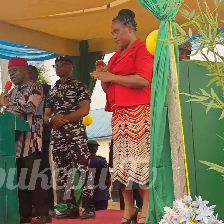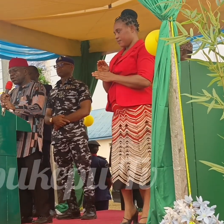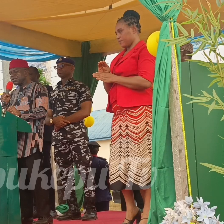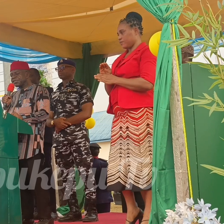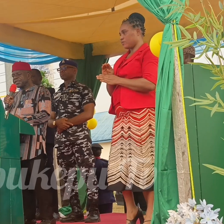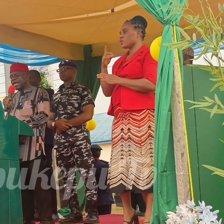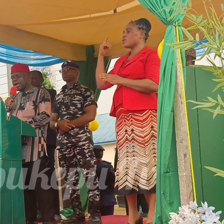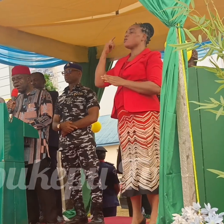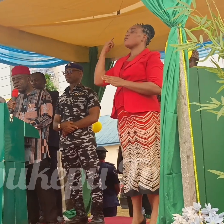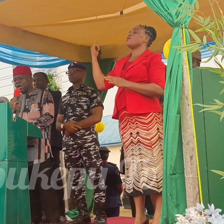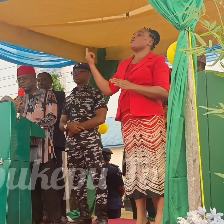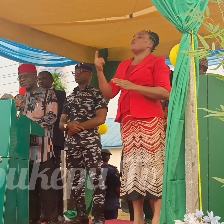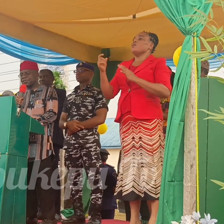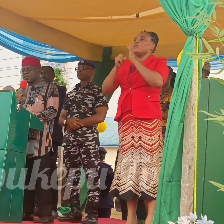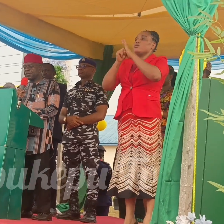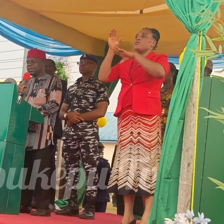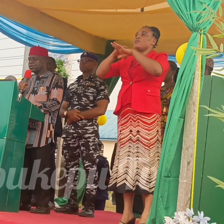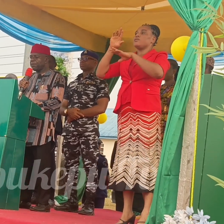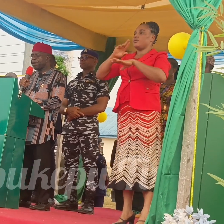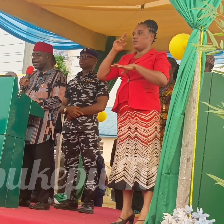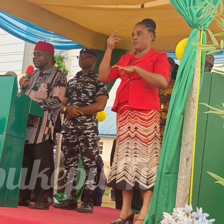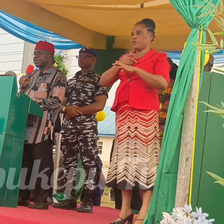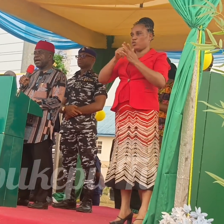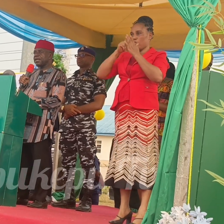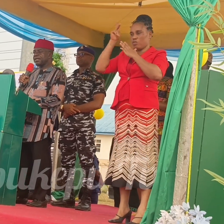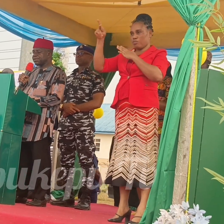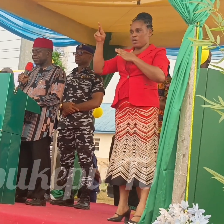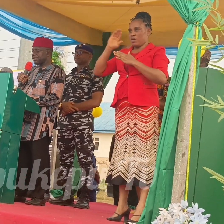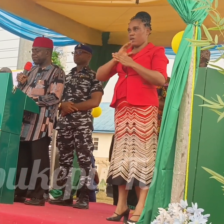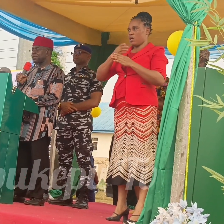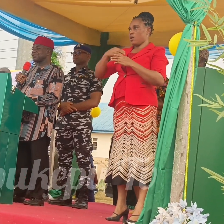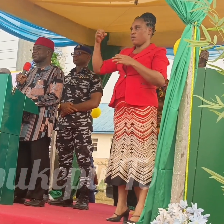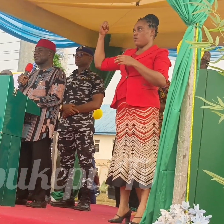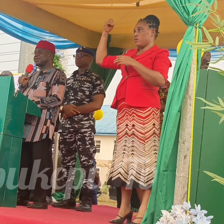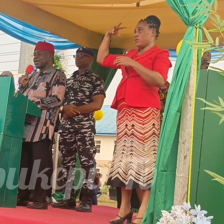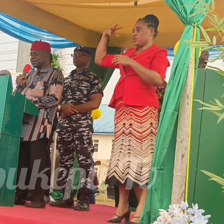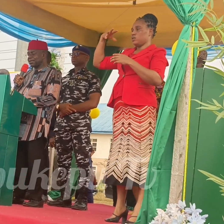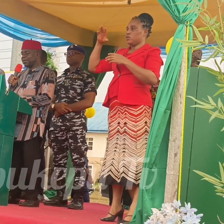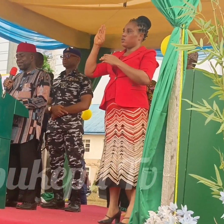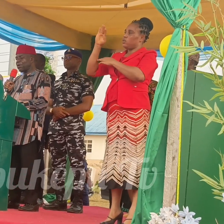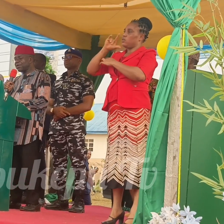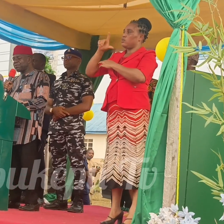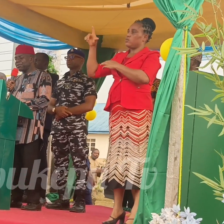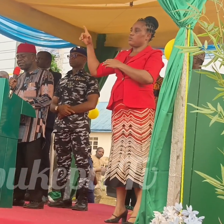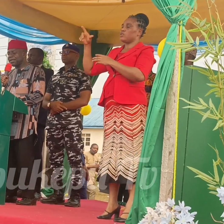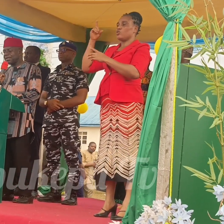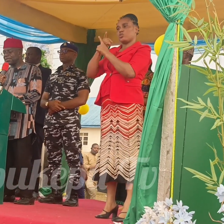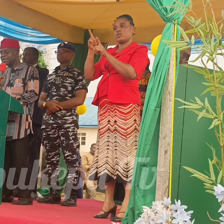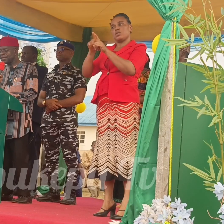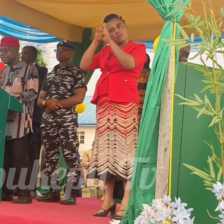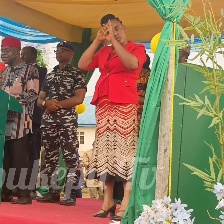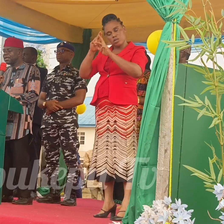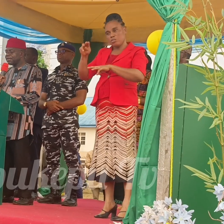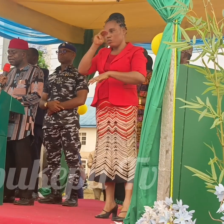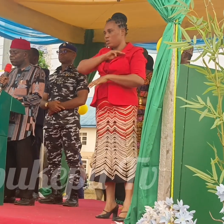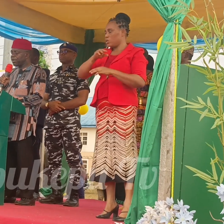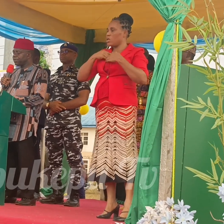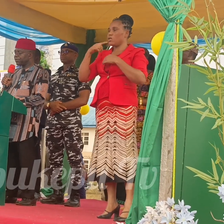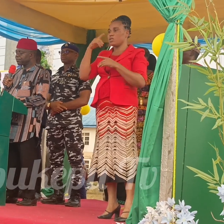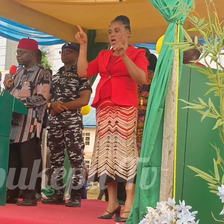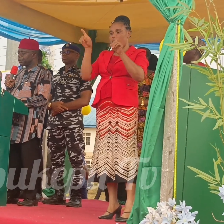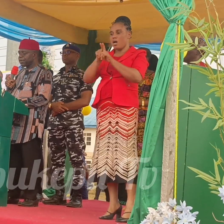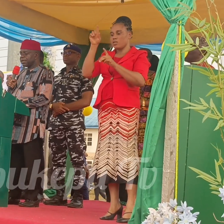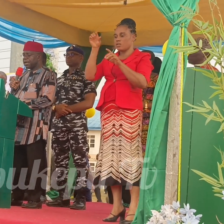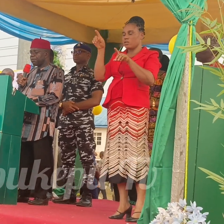The onus is now on us to pay our electricity bills, just like the Honorable Minister said, as and when